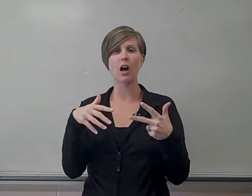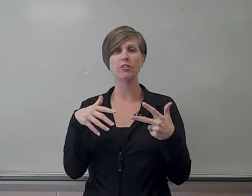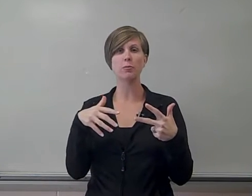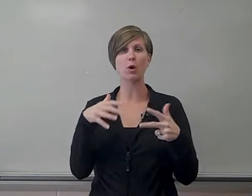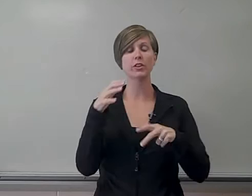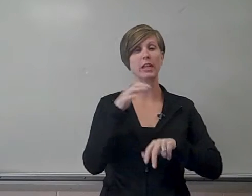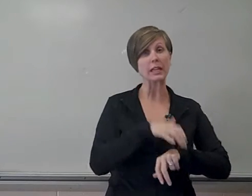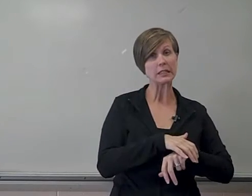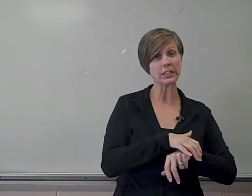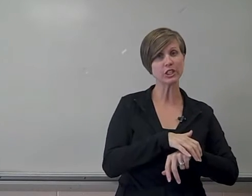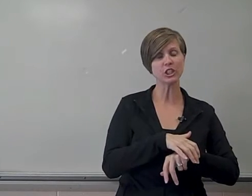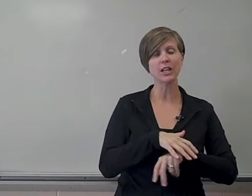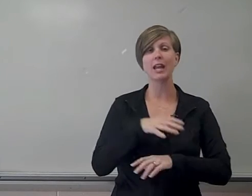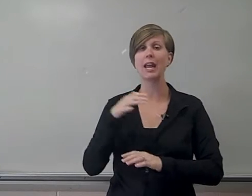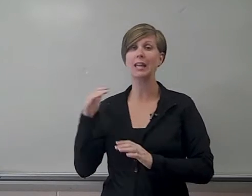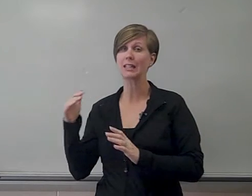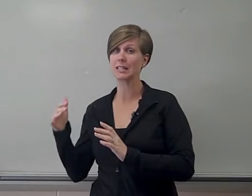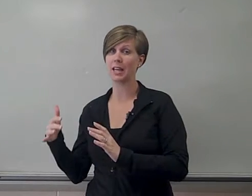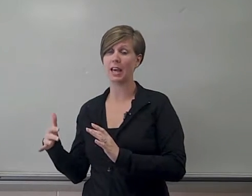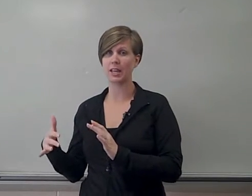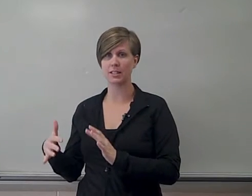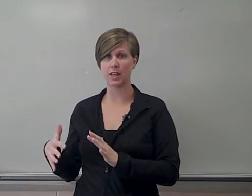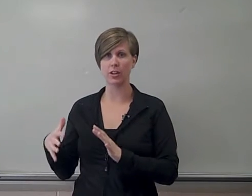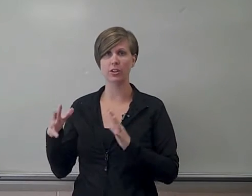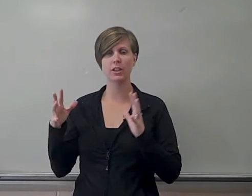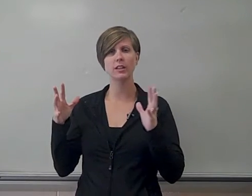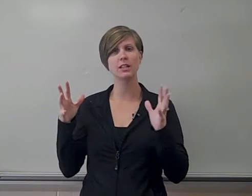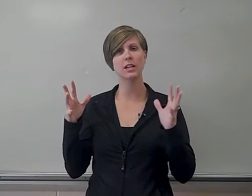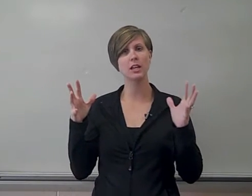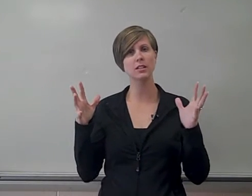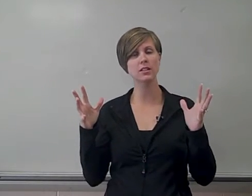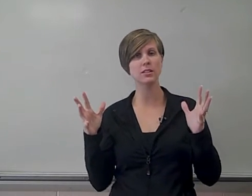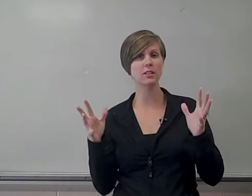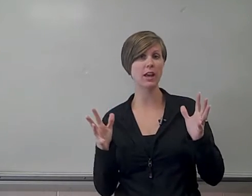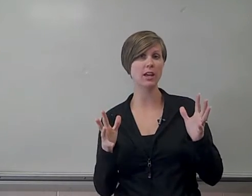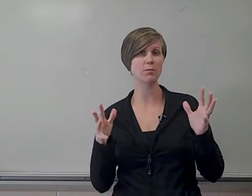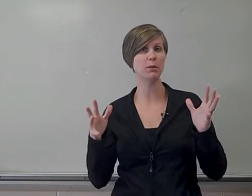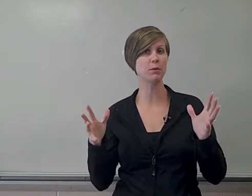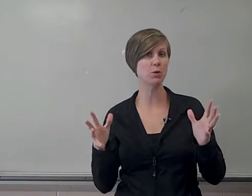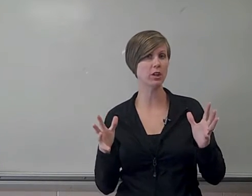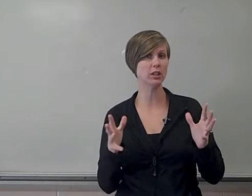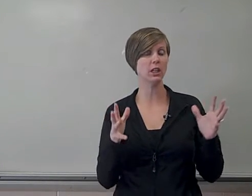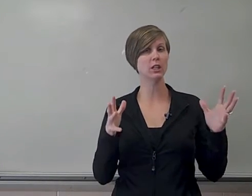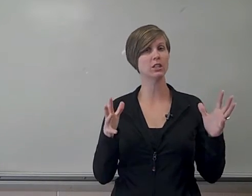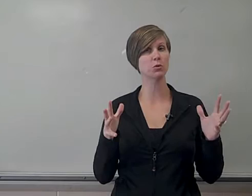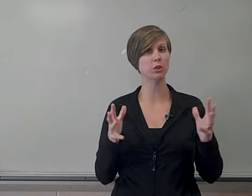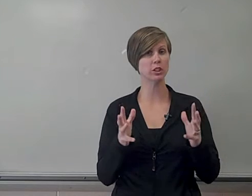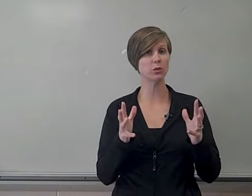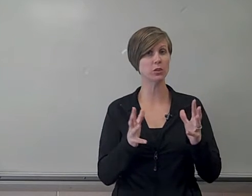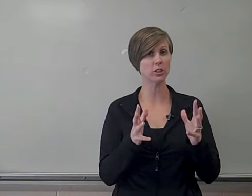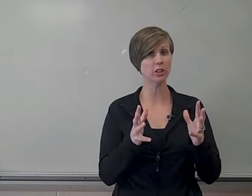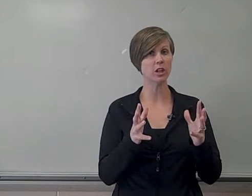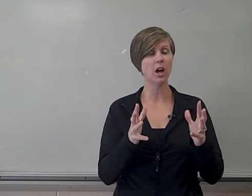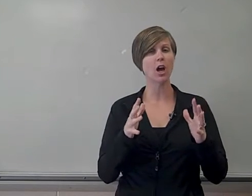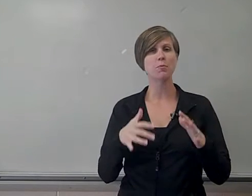of both English and ASL. They tend to stay maybe more in the English word order,